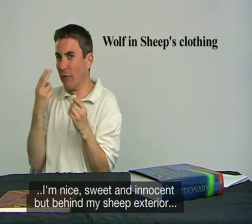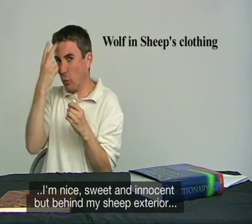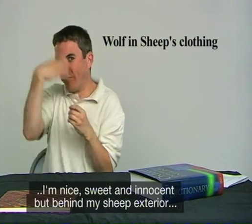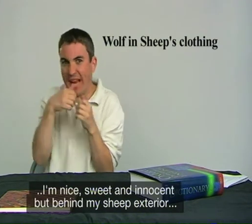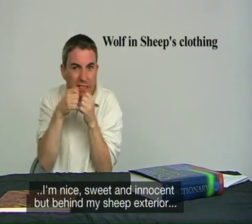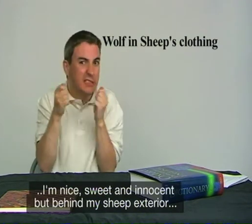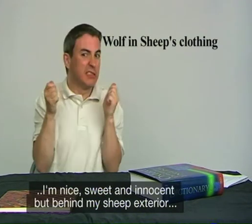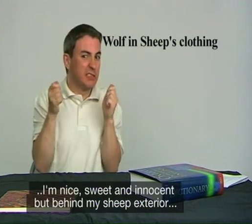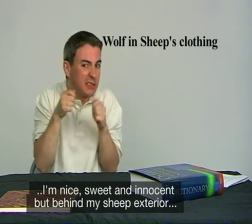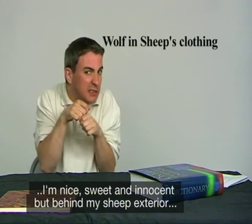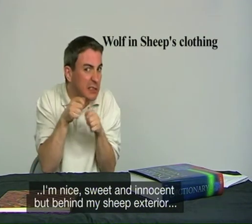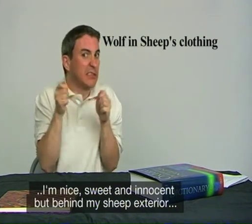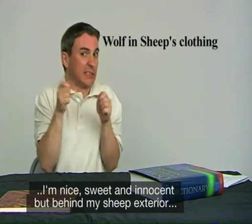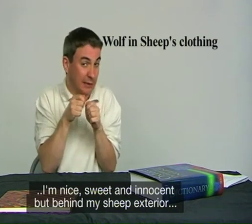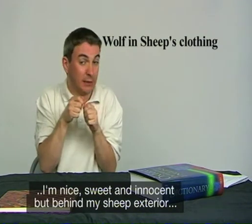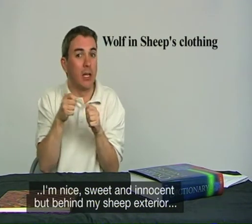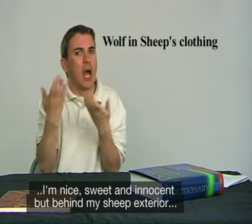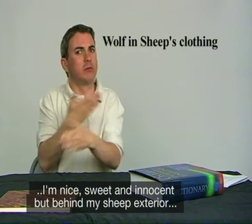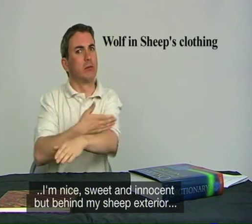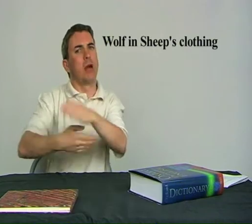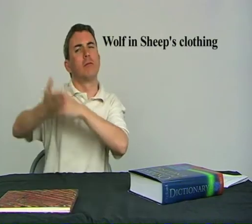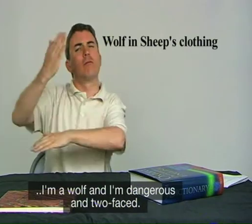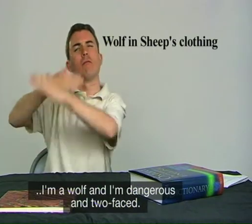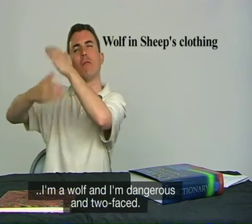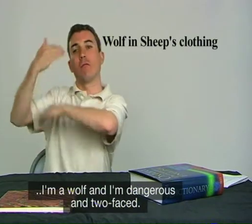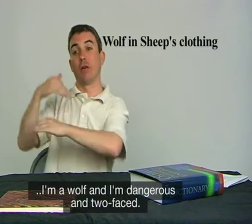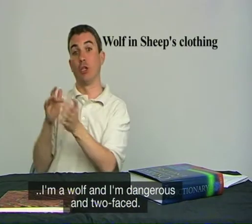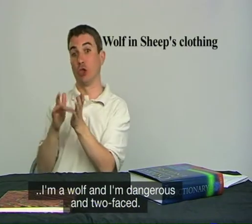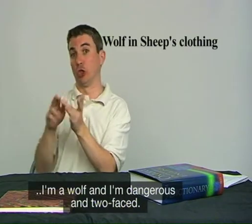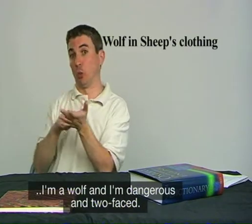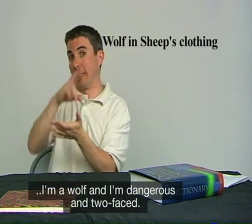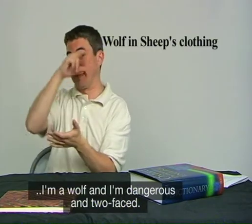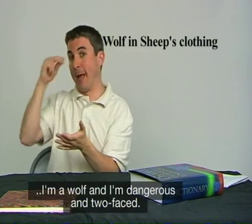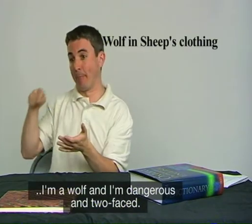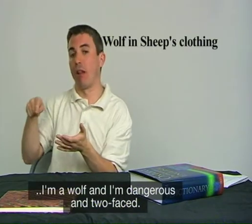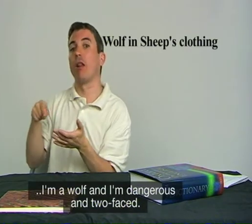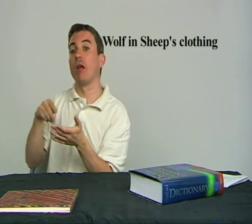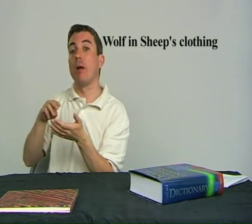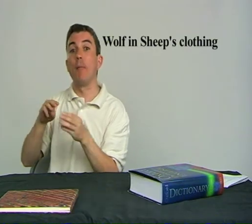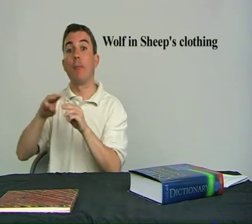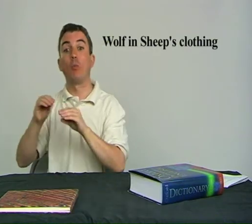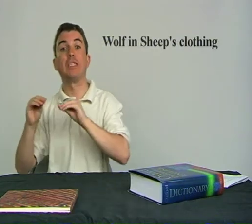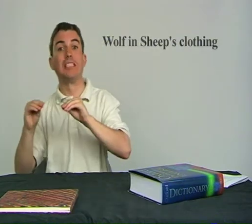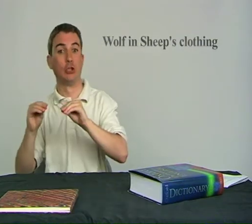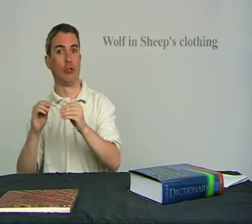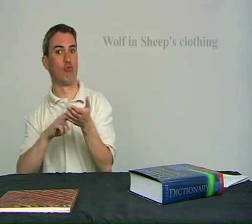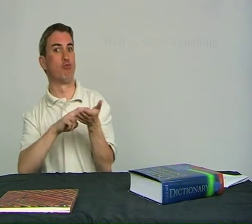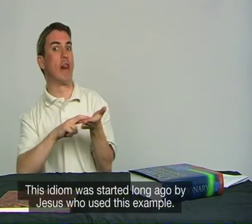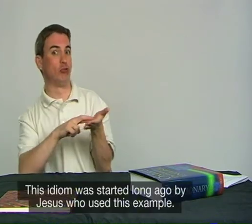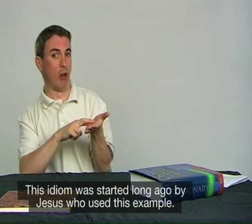innocent, but in reality, behind my sheep exterior, I'm a wolf and I'm dangerous and two-faced. This idiom